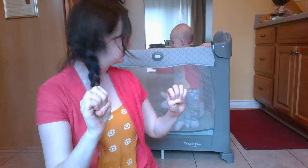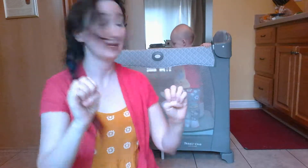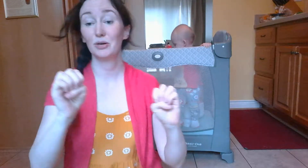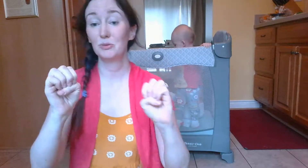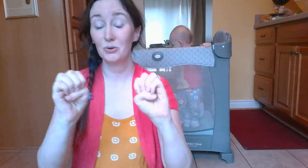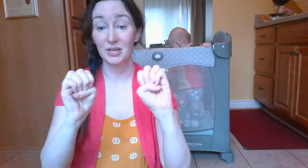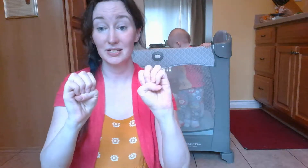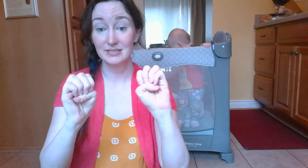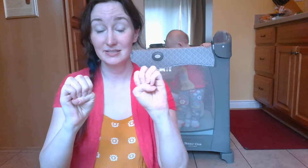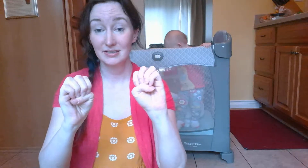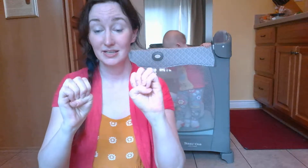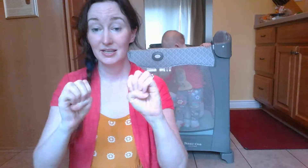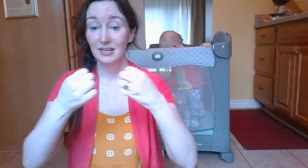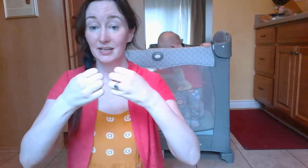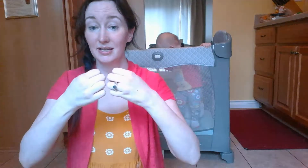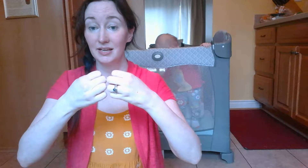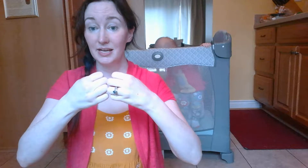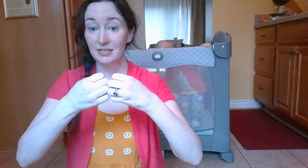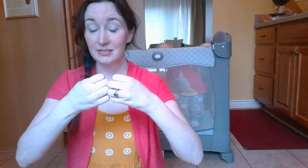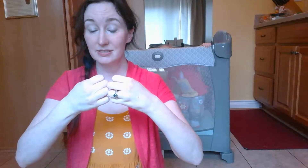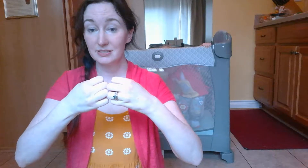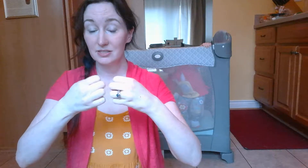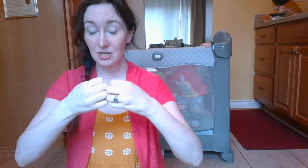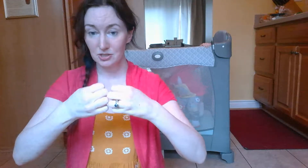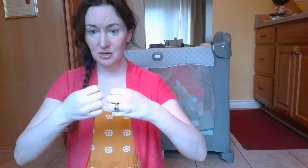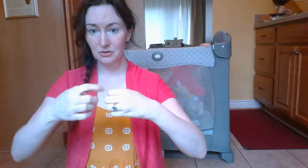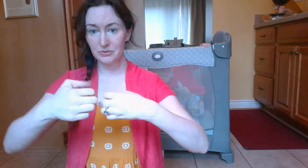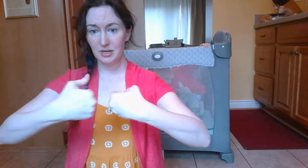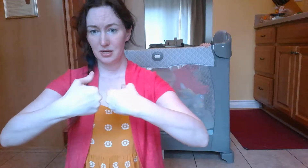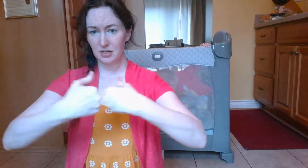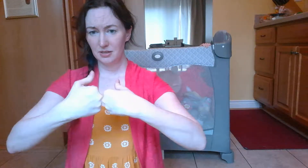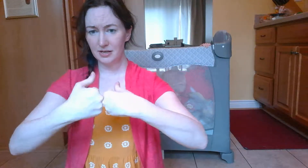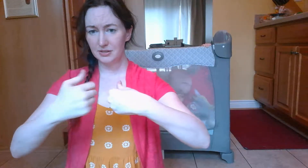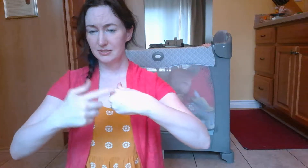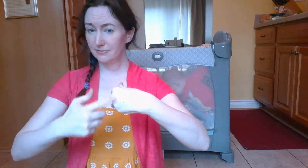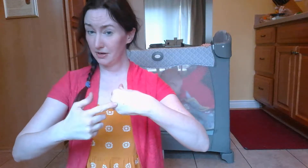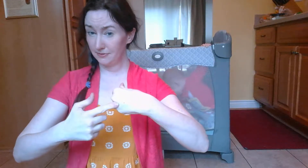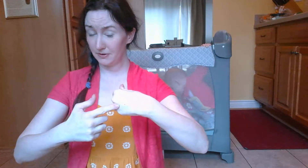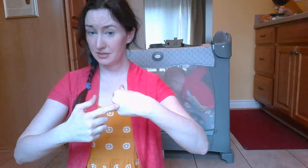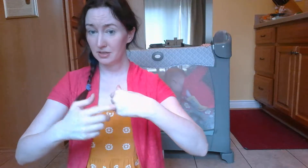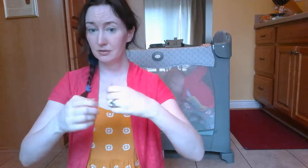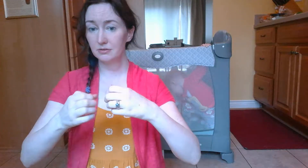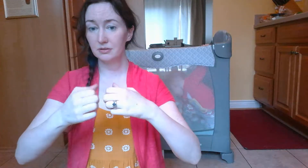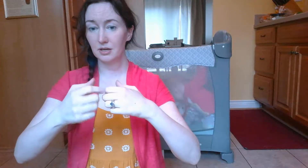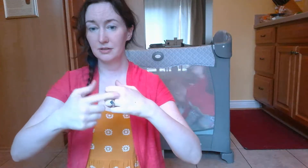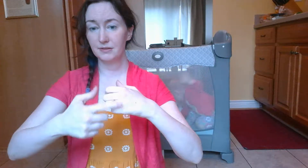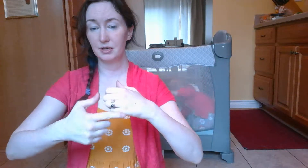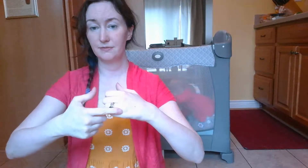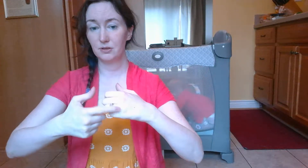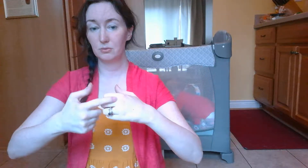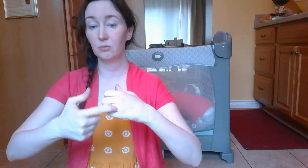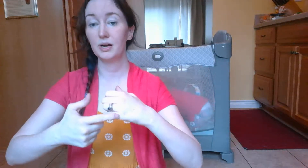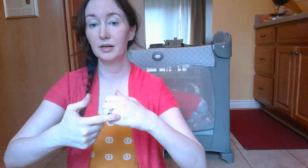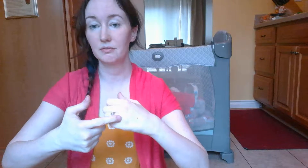You make it with both hands and touch your knuckles, not at this very first knuckle, kind of like if you were wearing a